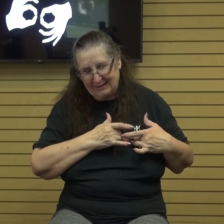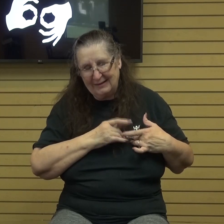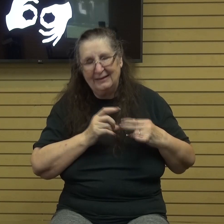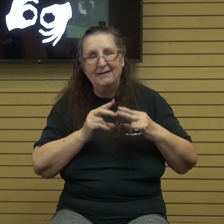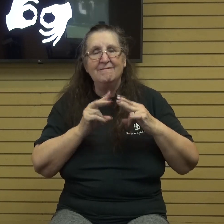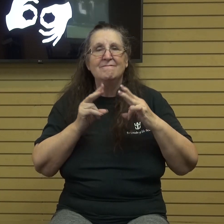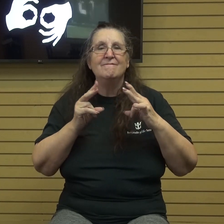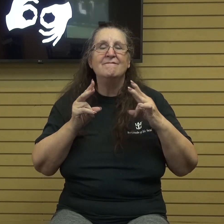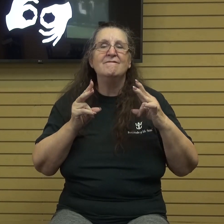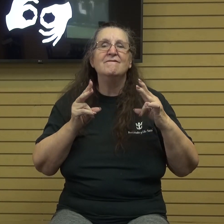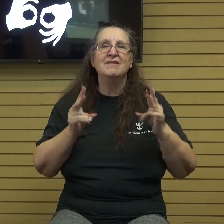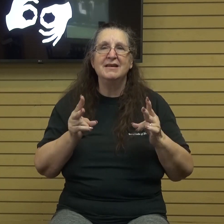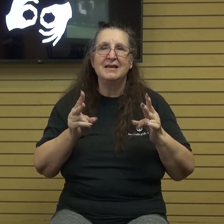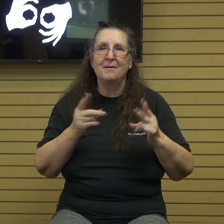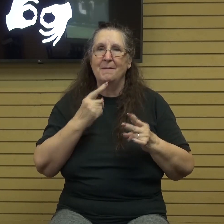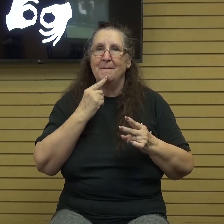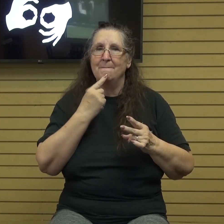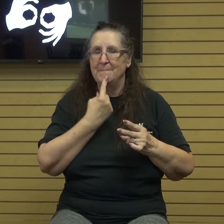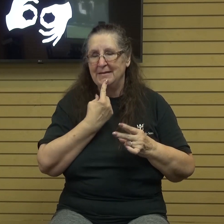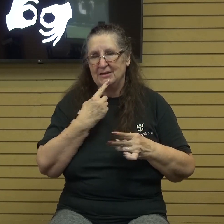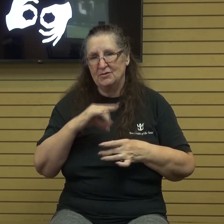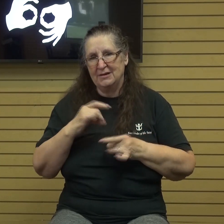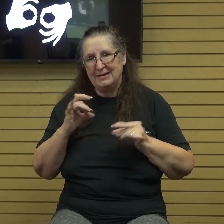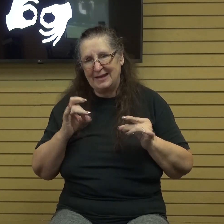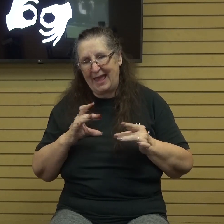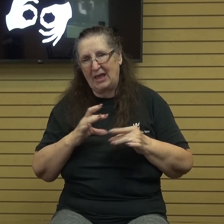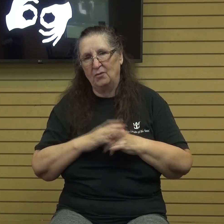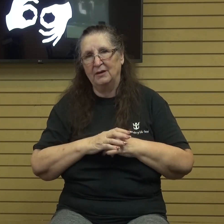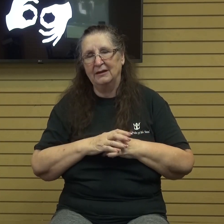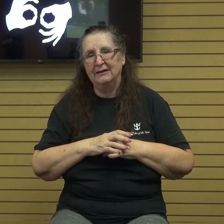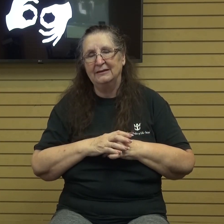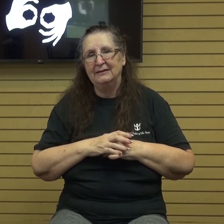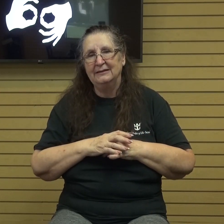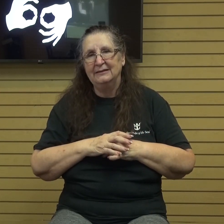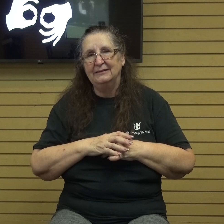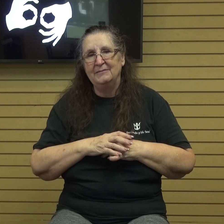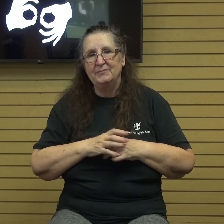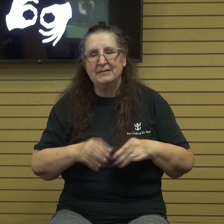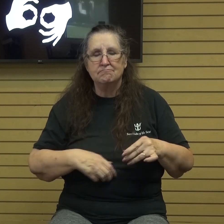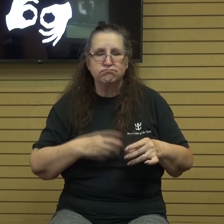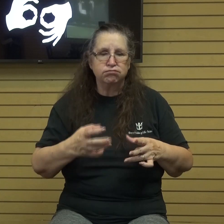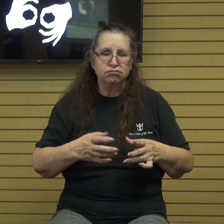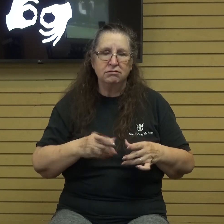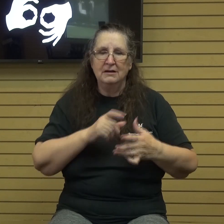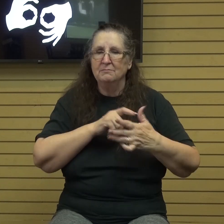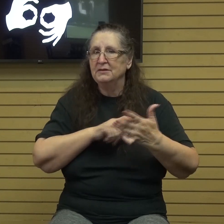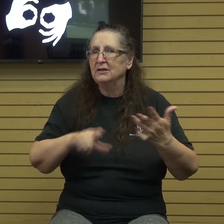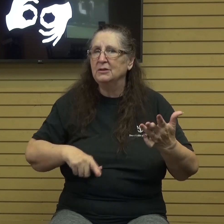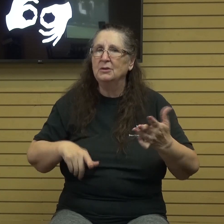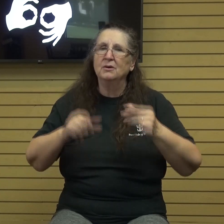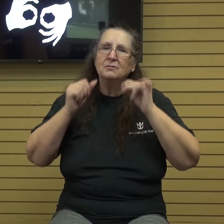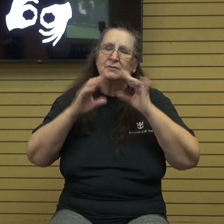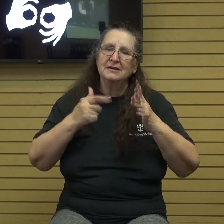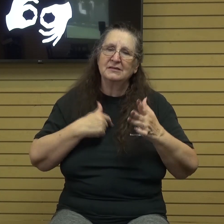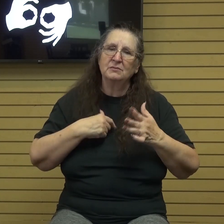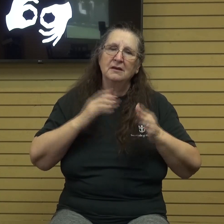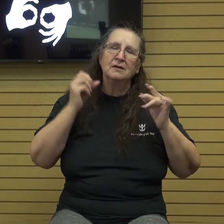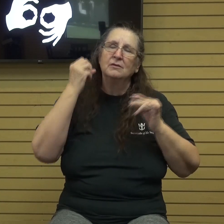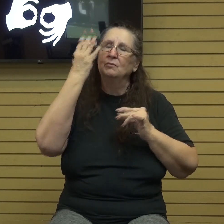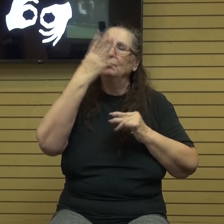very bitter and angry, and the Lord just blessed me so much. We had a beautiful day at the beach, and it was just, the